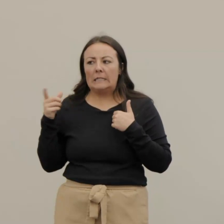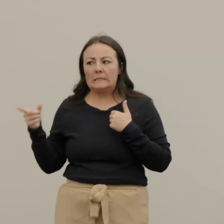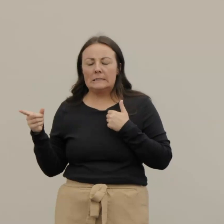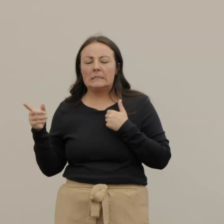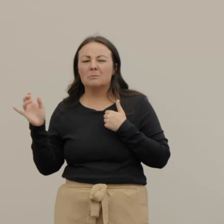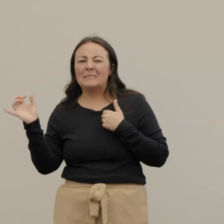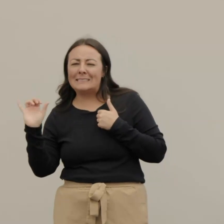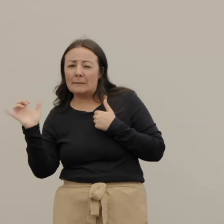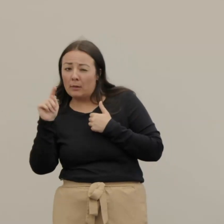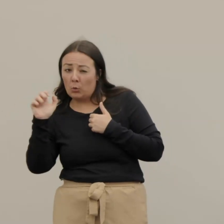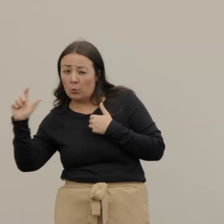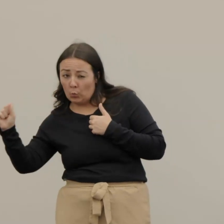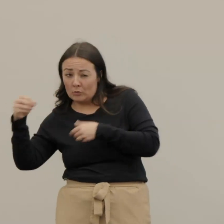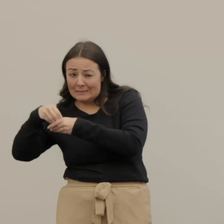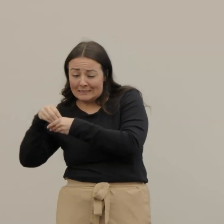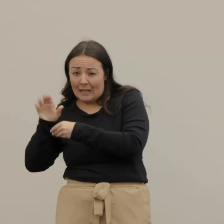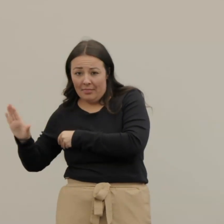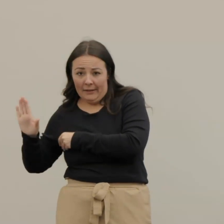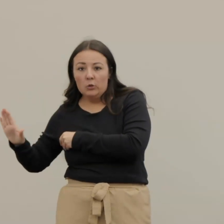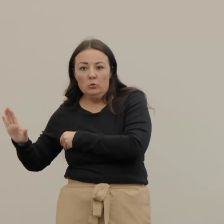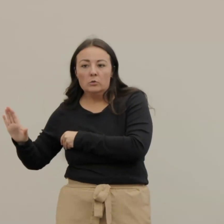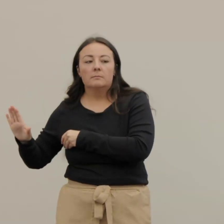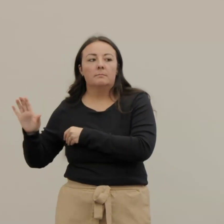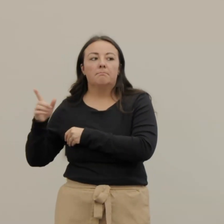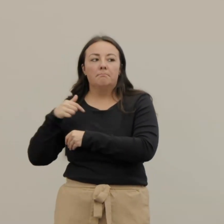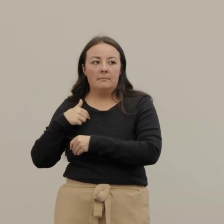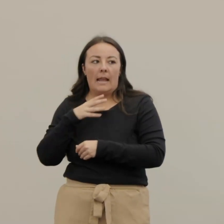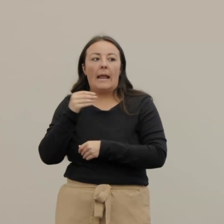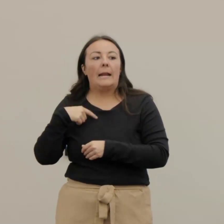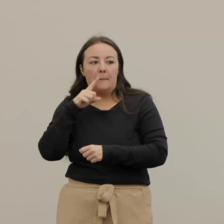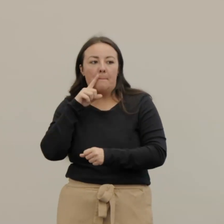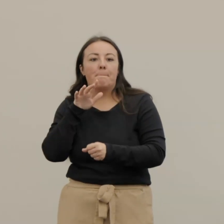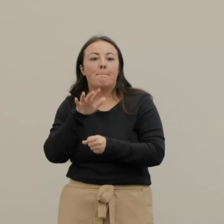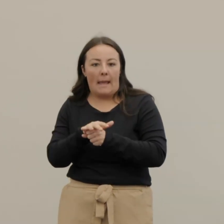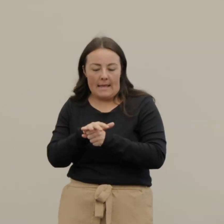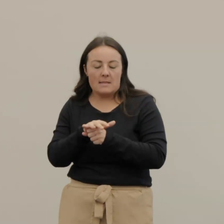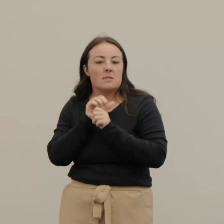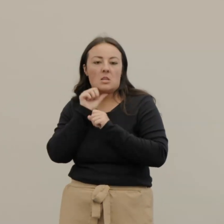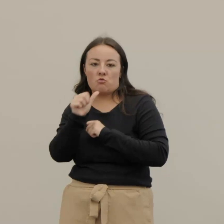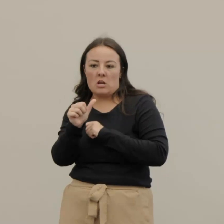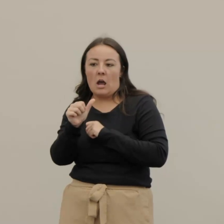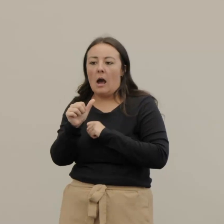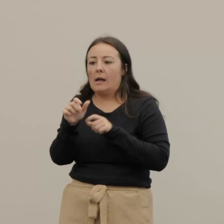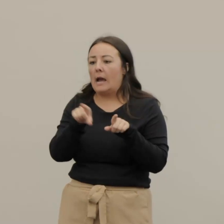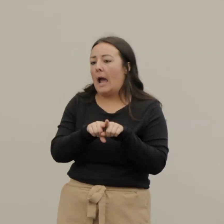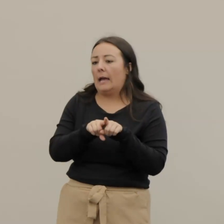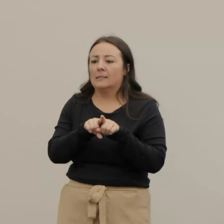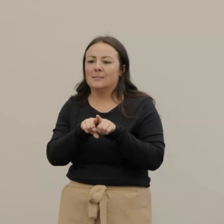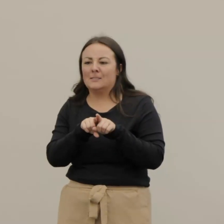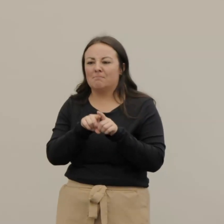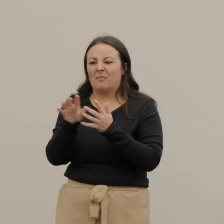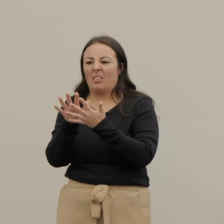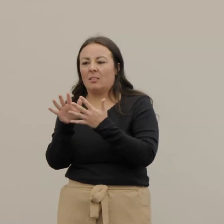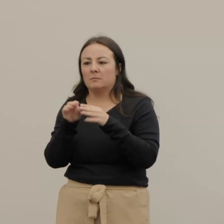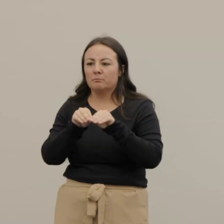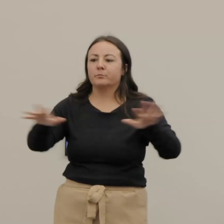tools inside theirs, and I bet that they're not as glommy on your intellectual property. And so